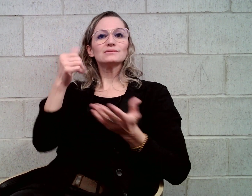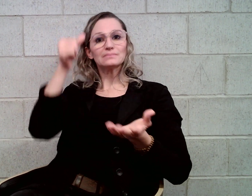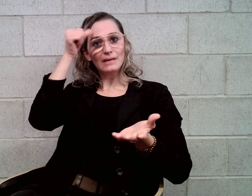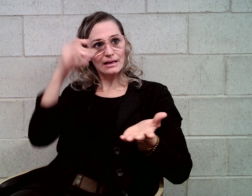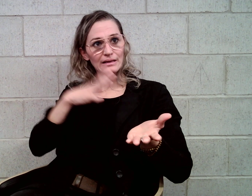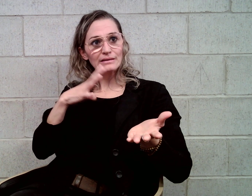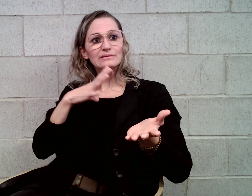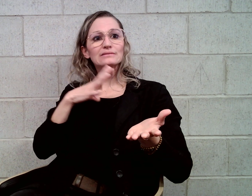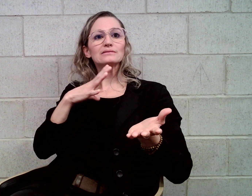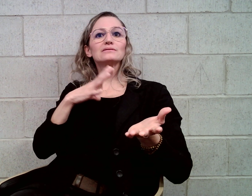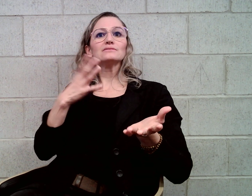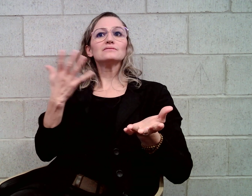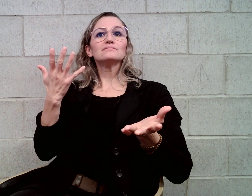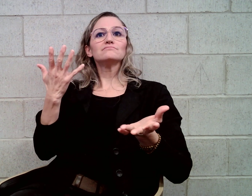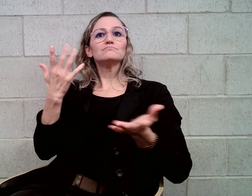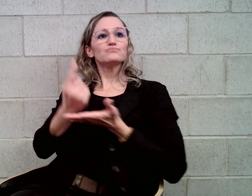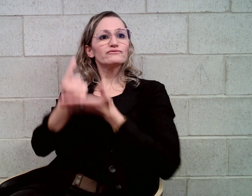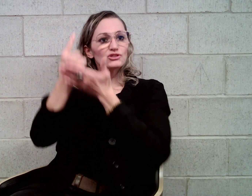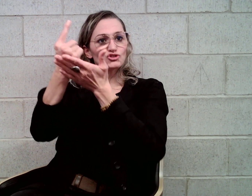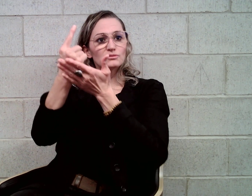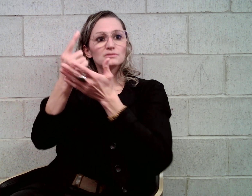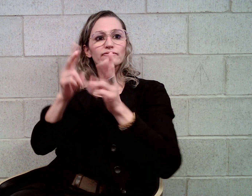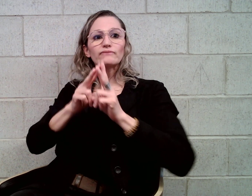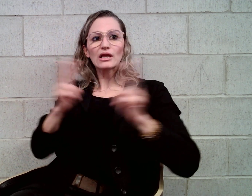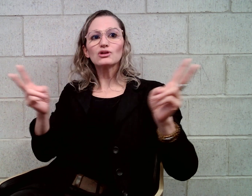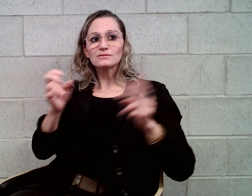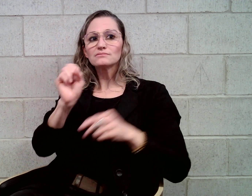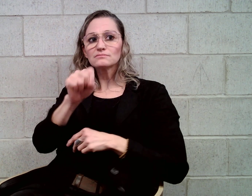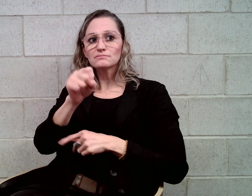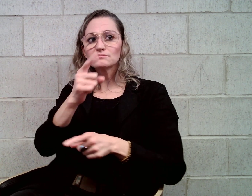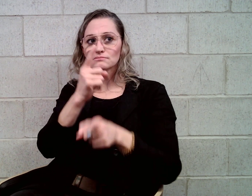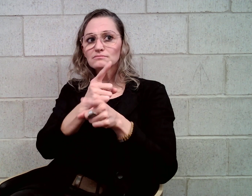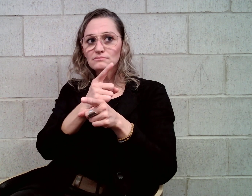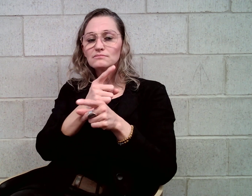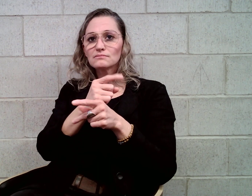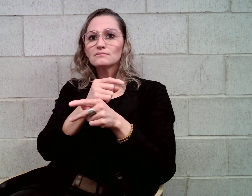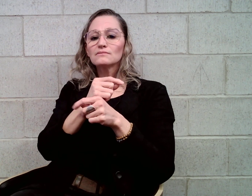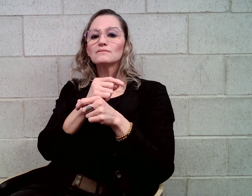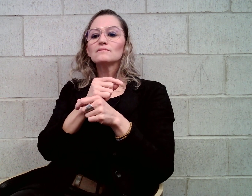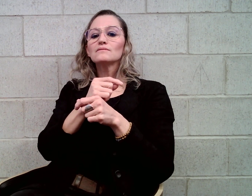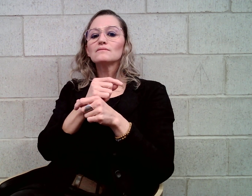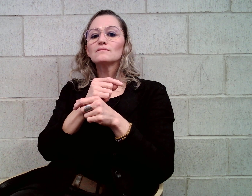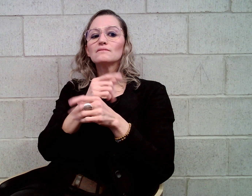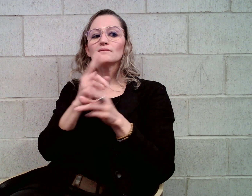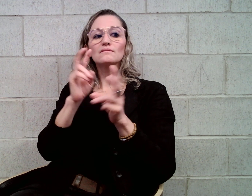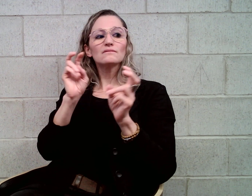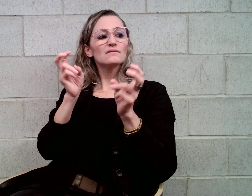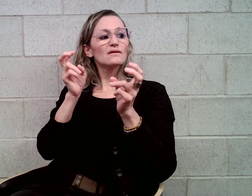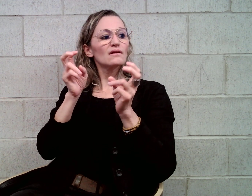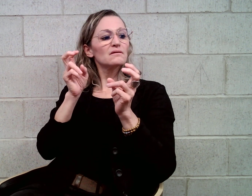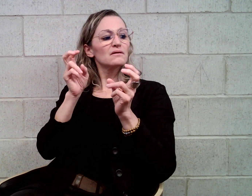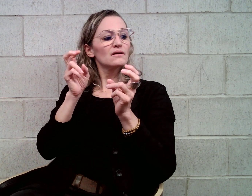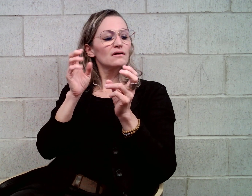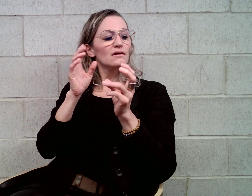it's white. It's a white male privileged perspective that we're getting in many